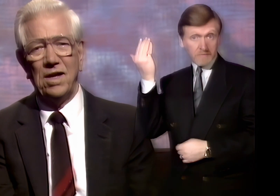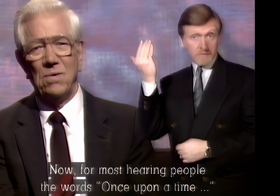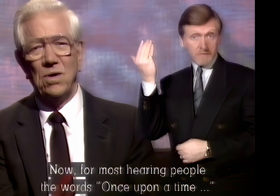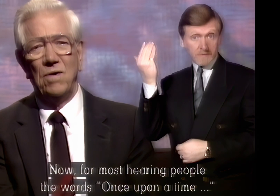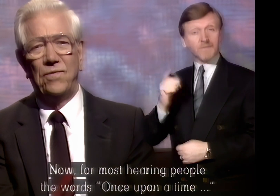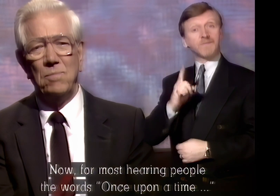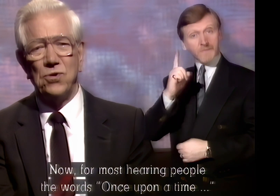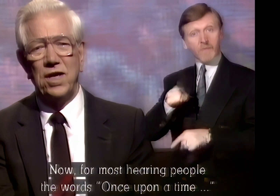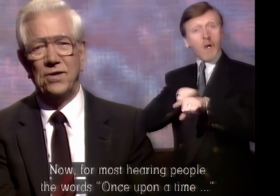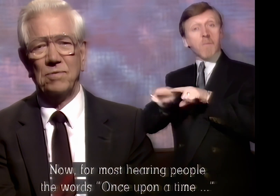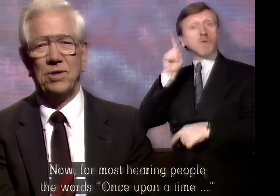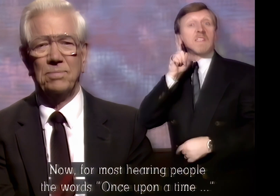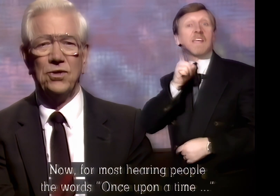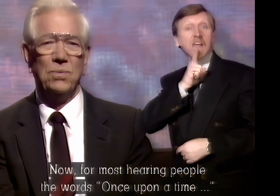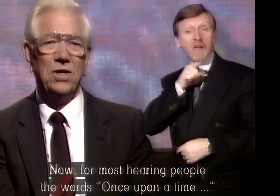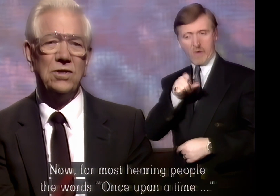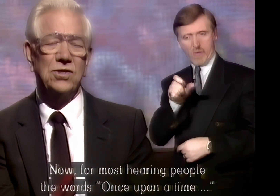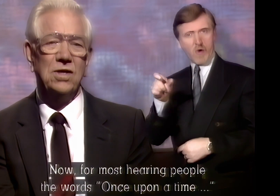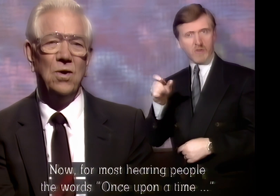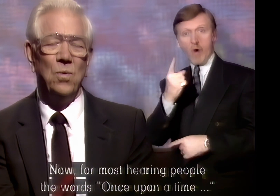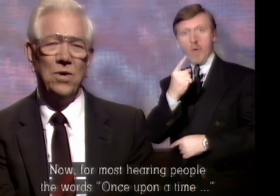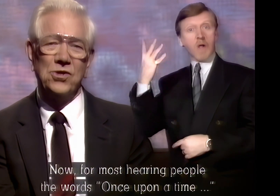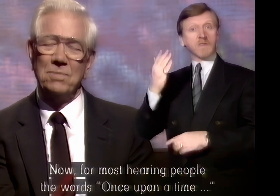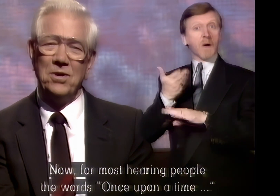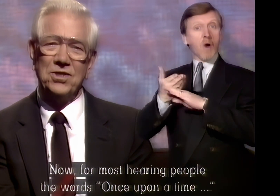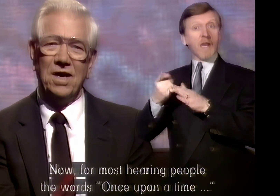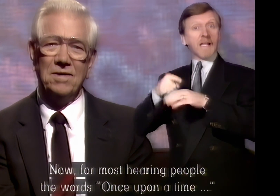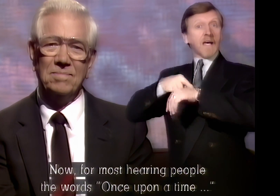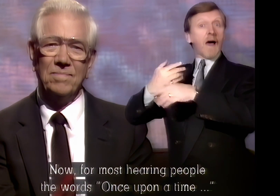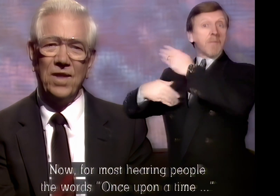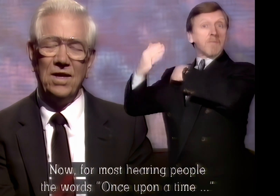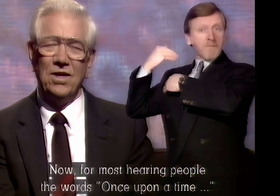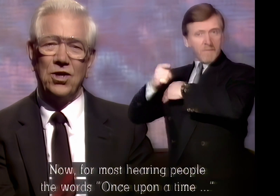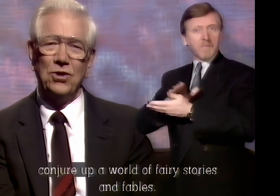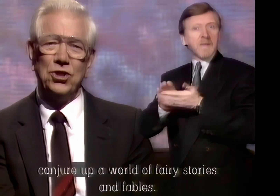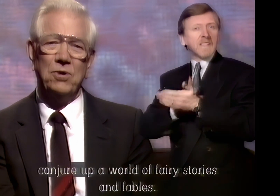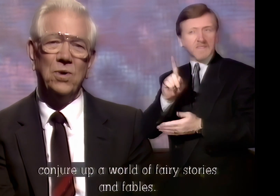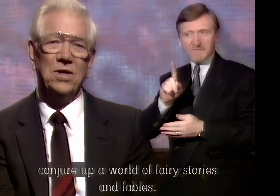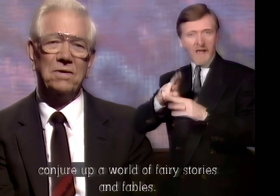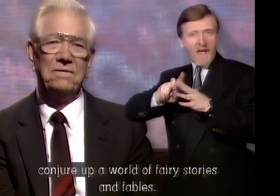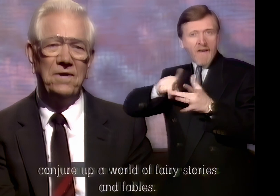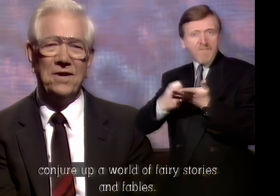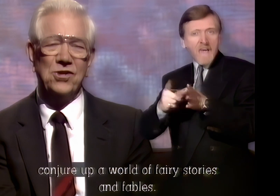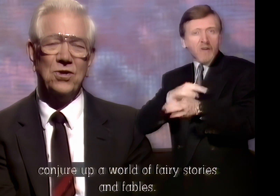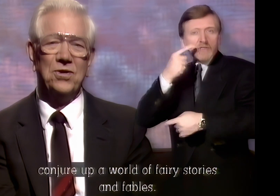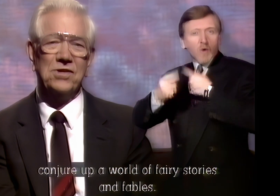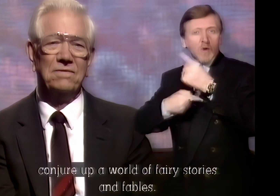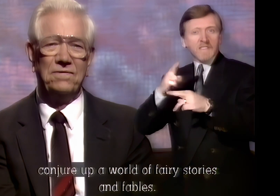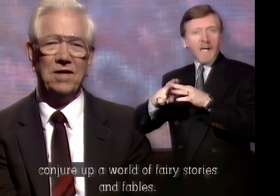Now, for most hearing people, the words once upon a time conjure up a world of fairy stories and